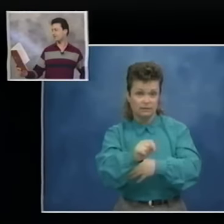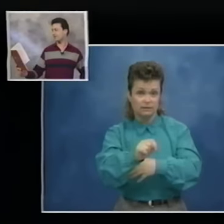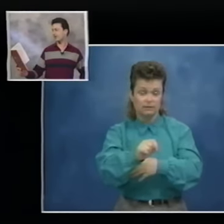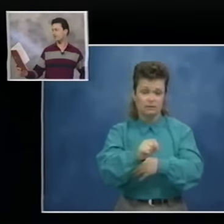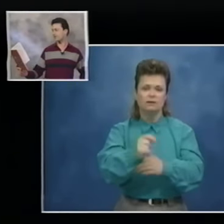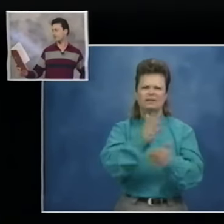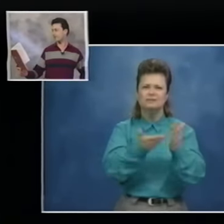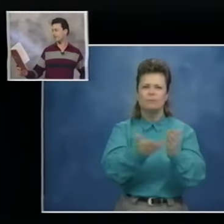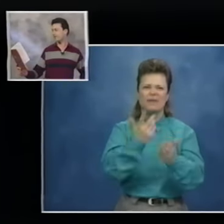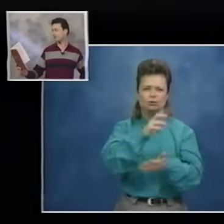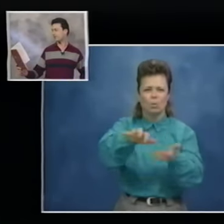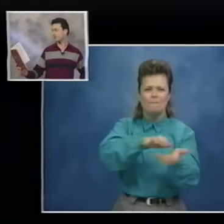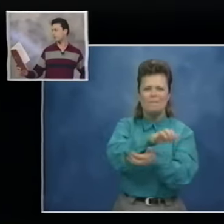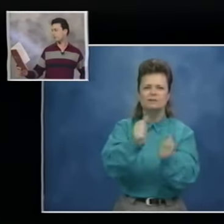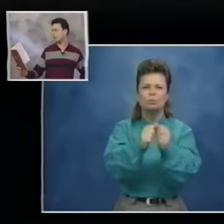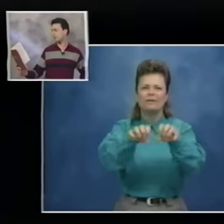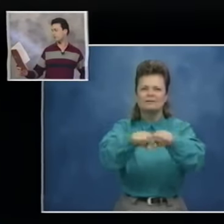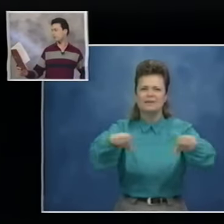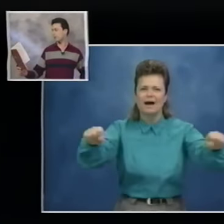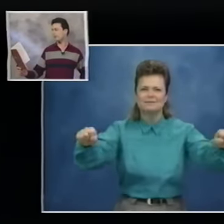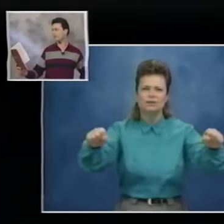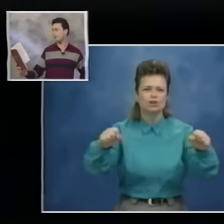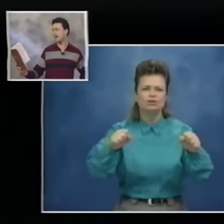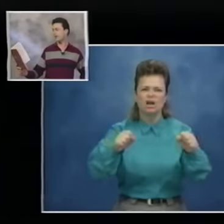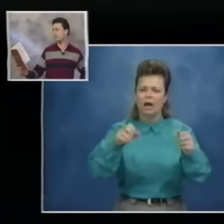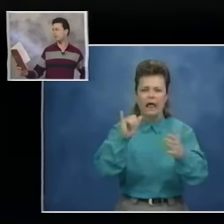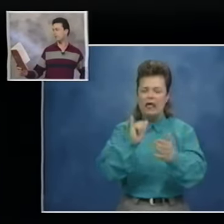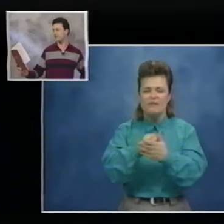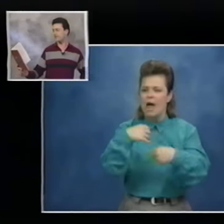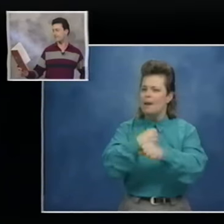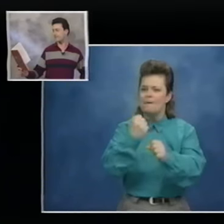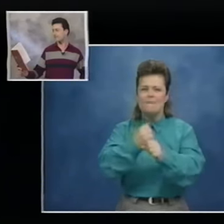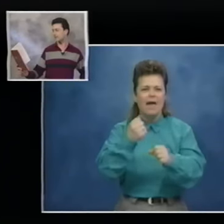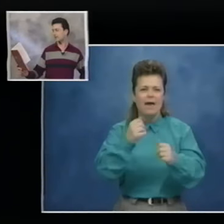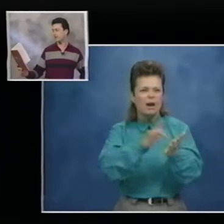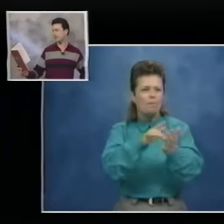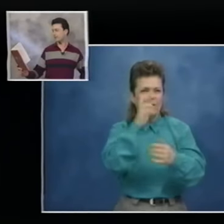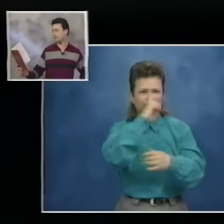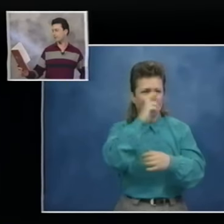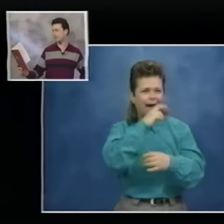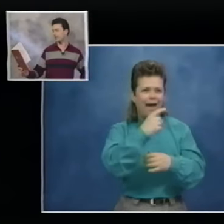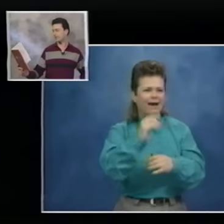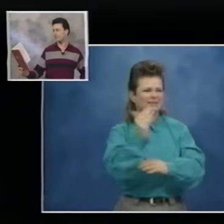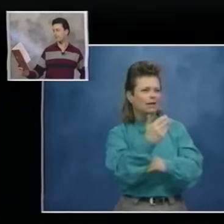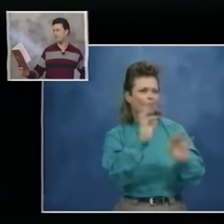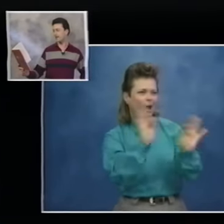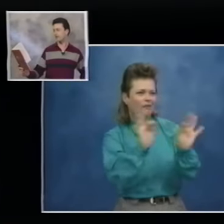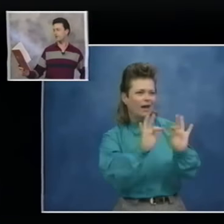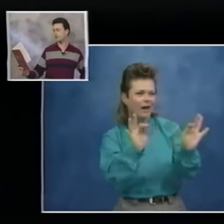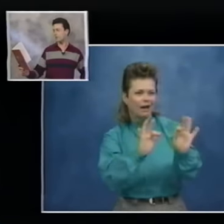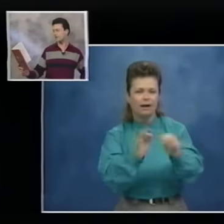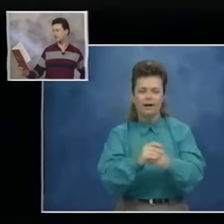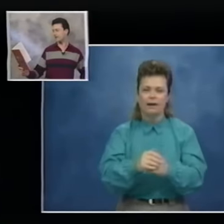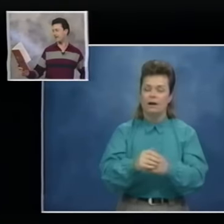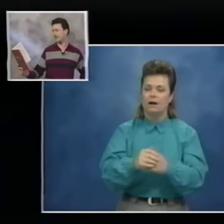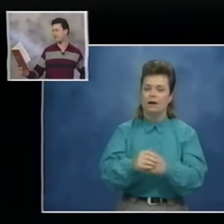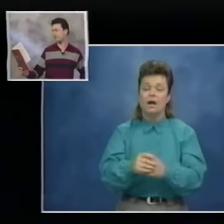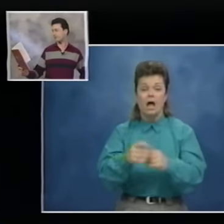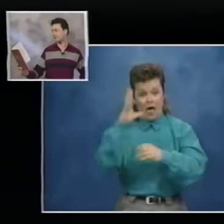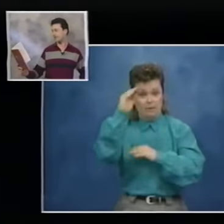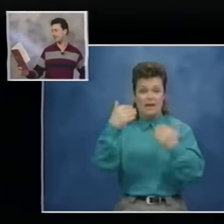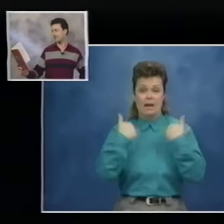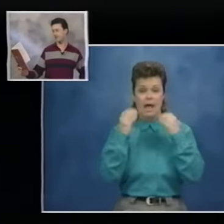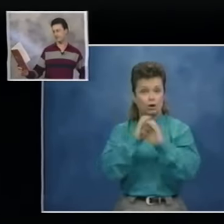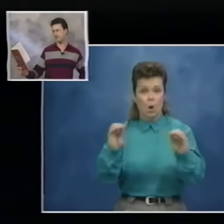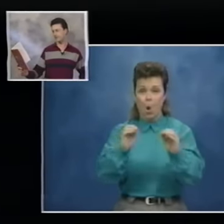went into the sausage in comparison with which a poisoned rat was a tidbit. There was no place for the men to wash their hands